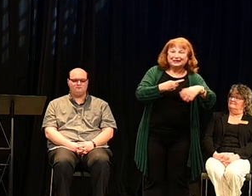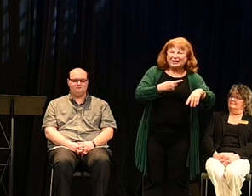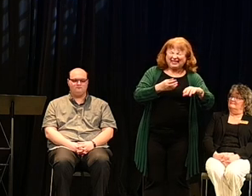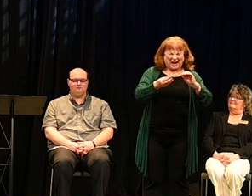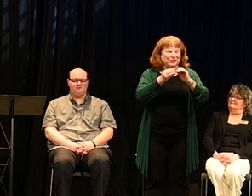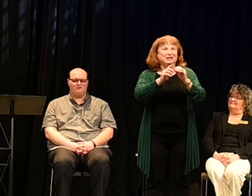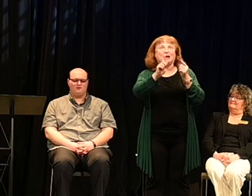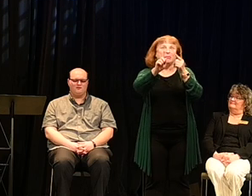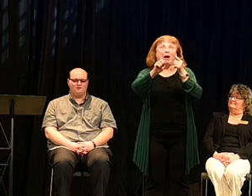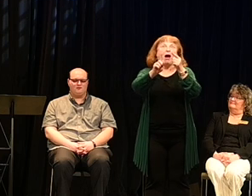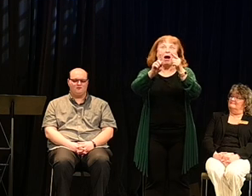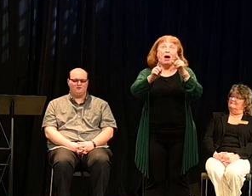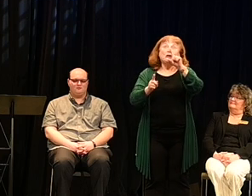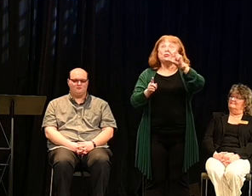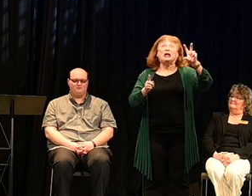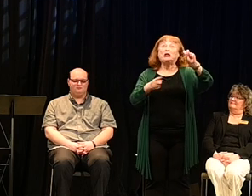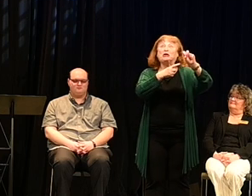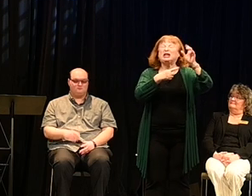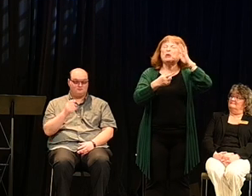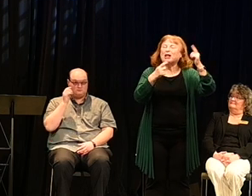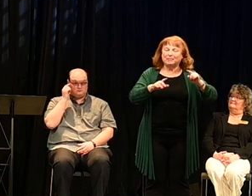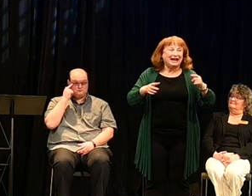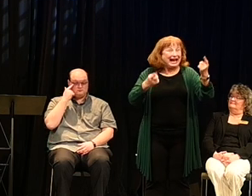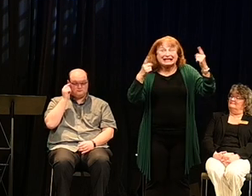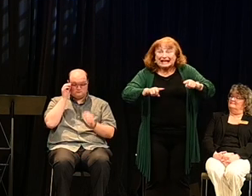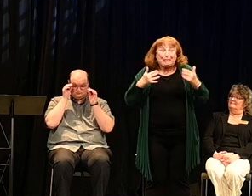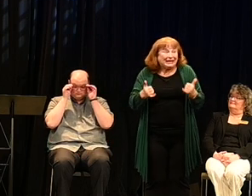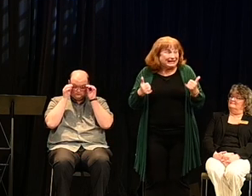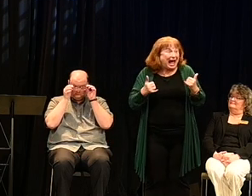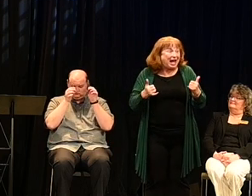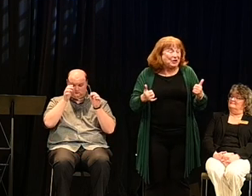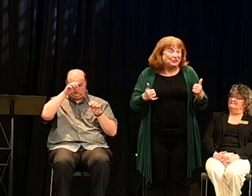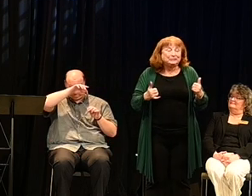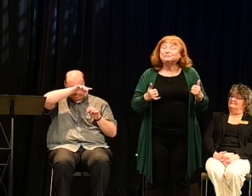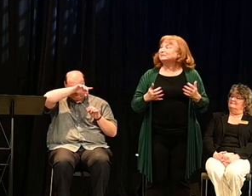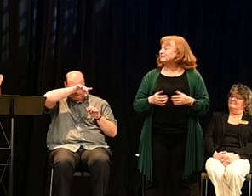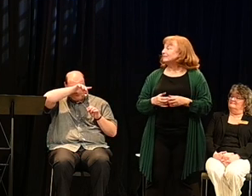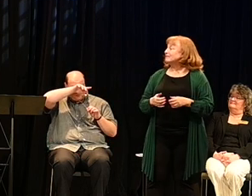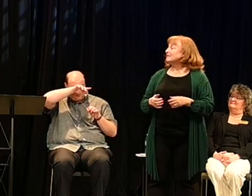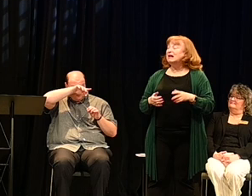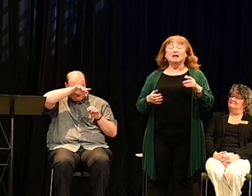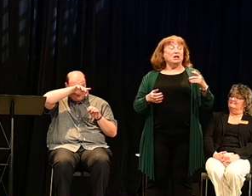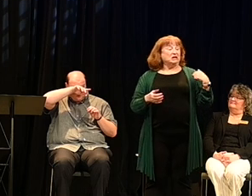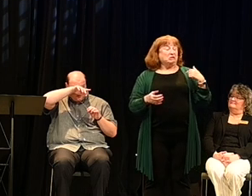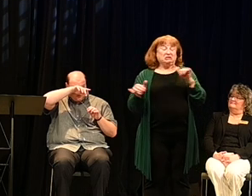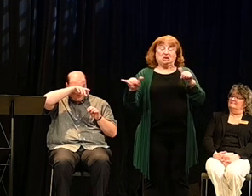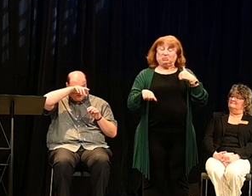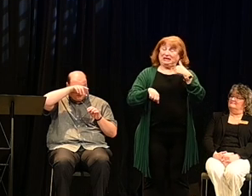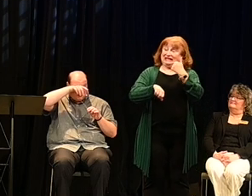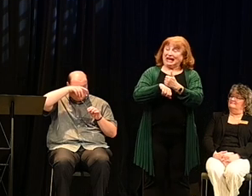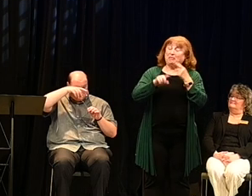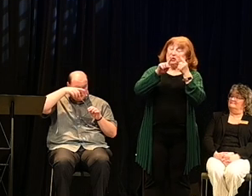always the number that was kind of, oh, in 2030 this will happen. It's happening now. Just as we set up our goals